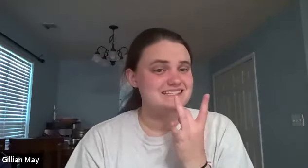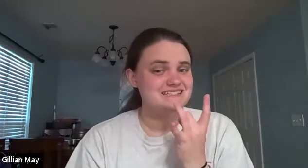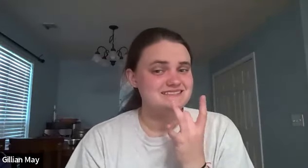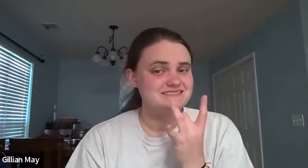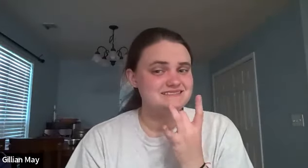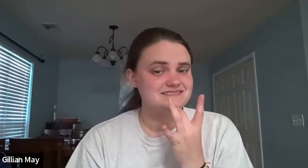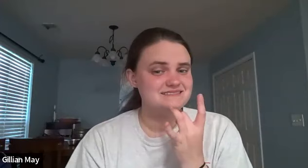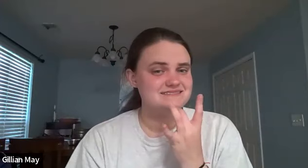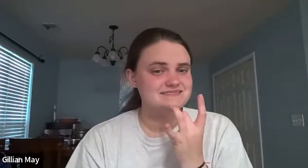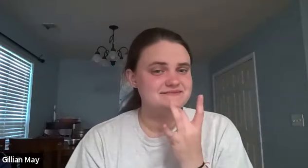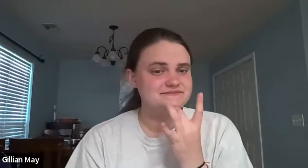lights,